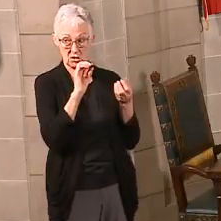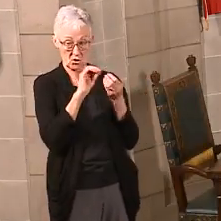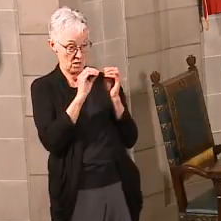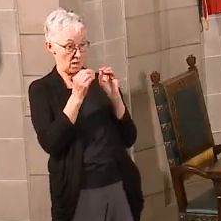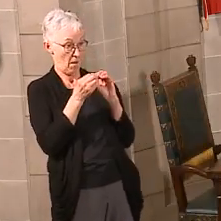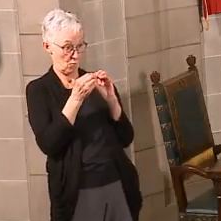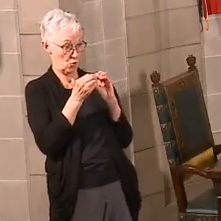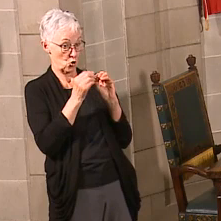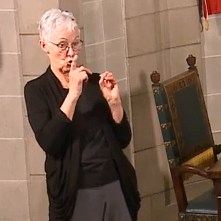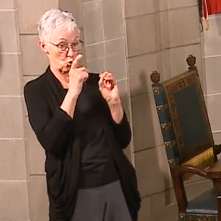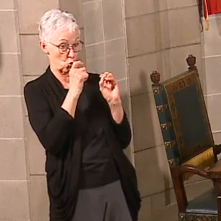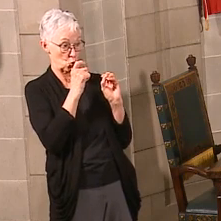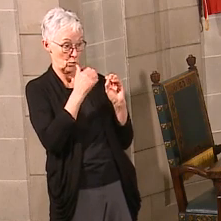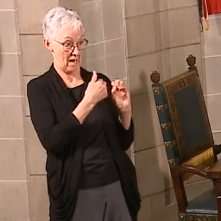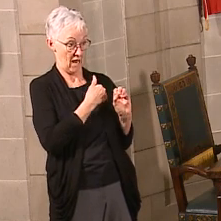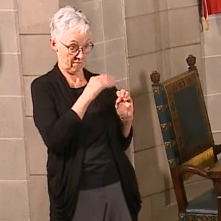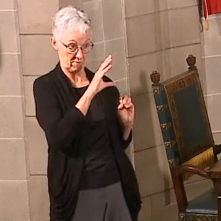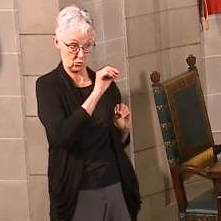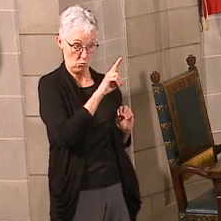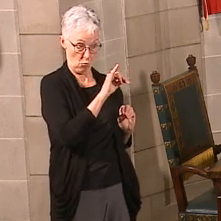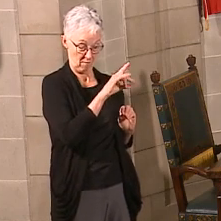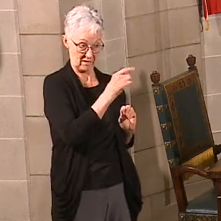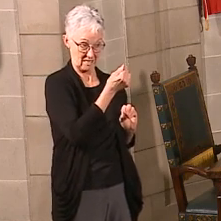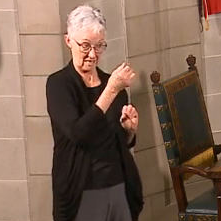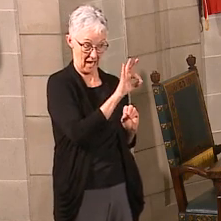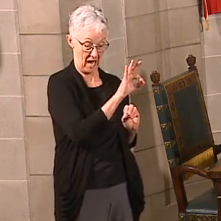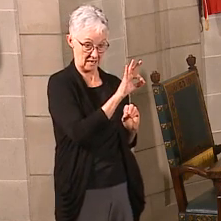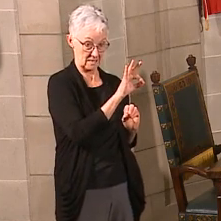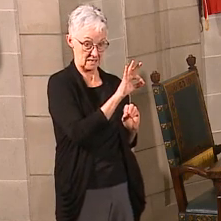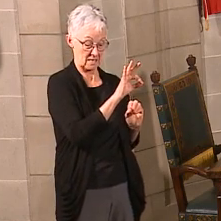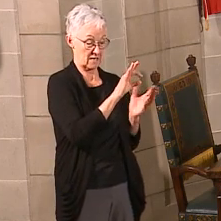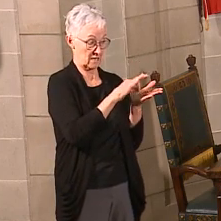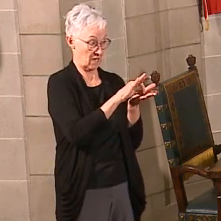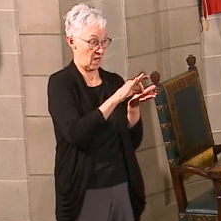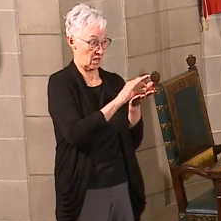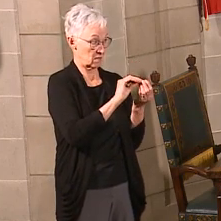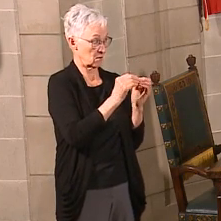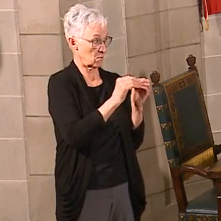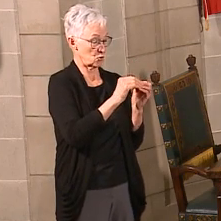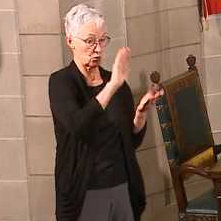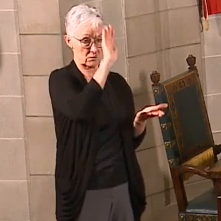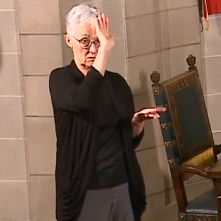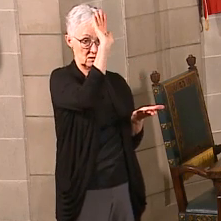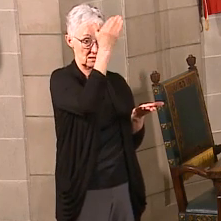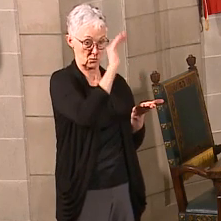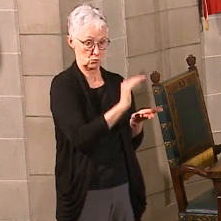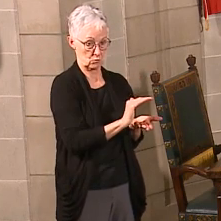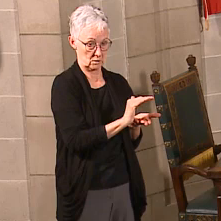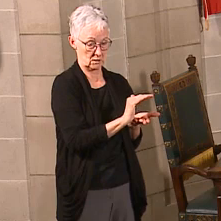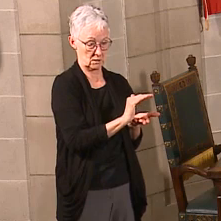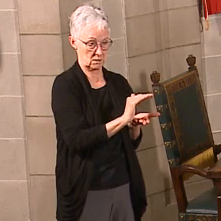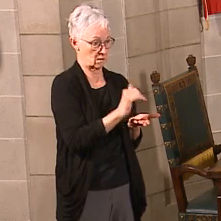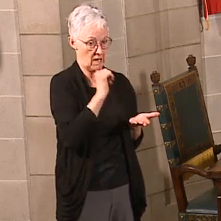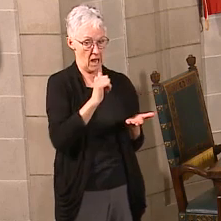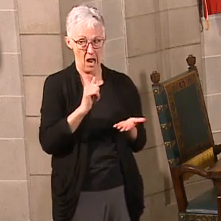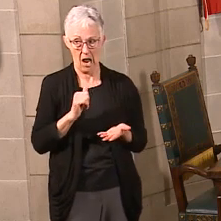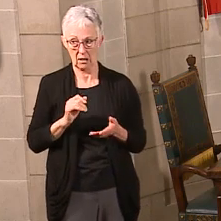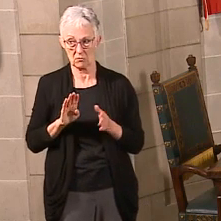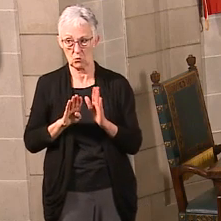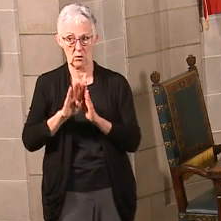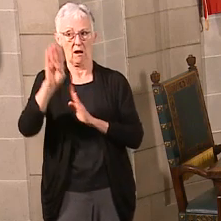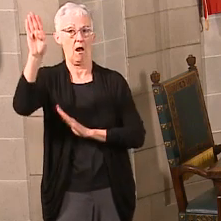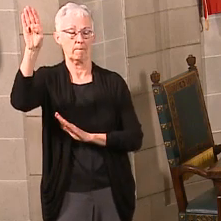actually. Hall County counts are going down now rather than up like they were the last 3 days. So it's starting to come